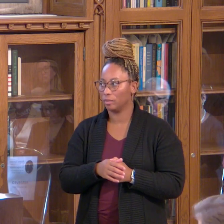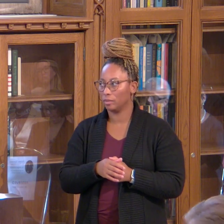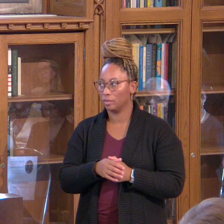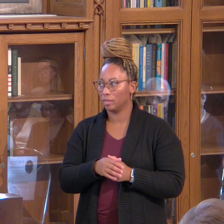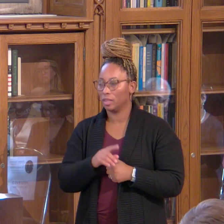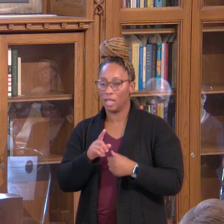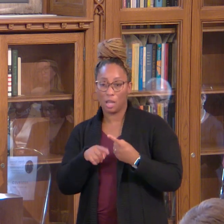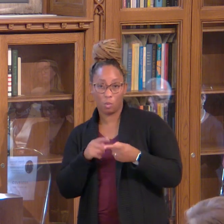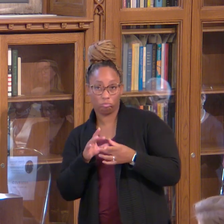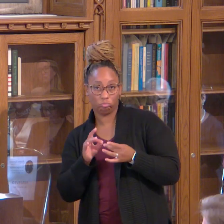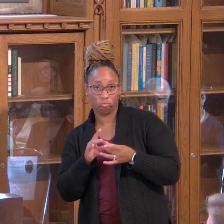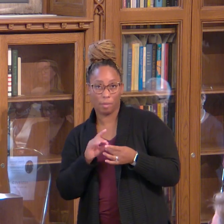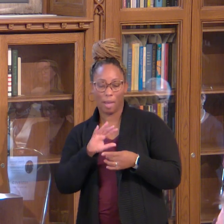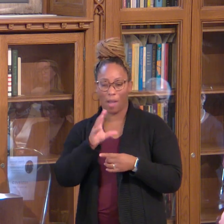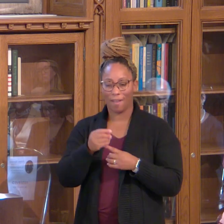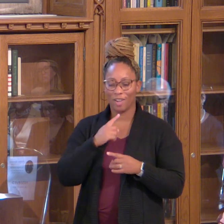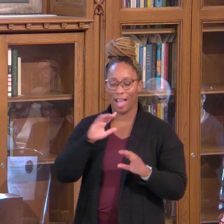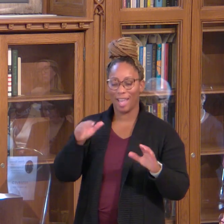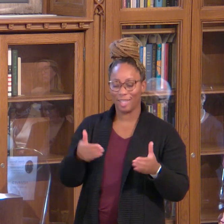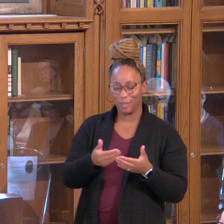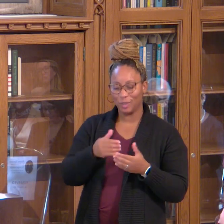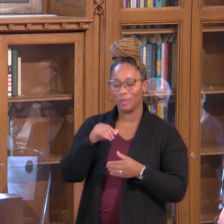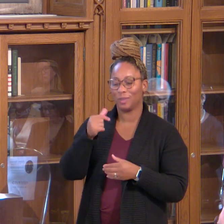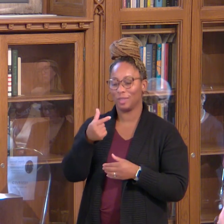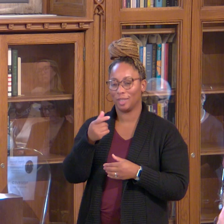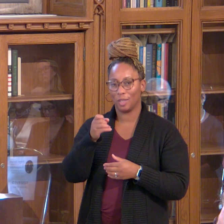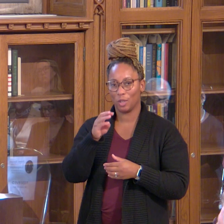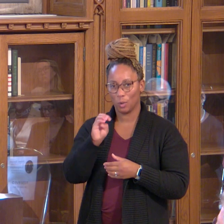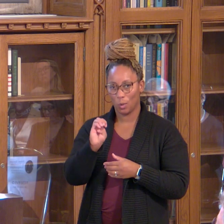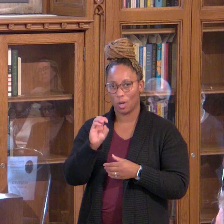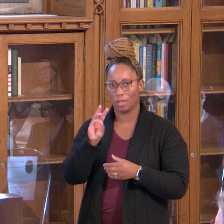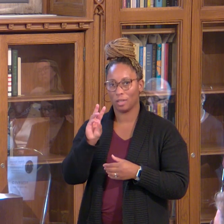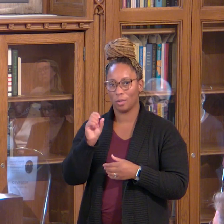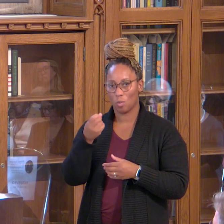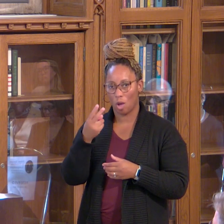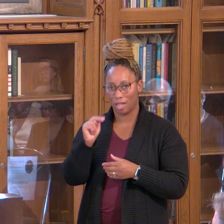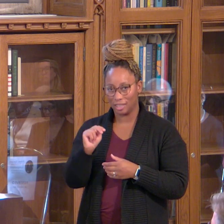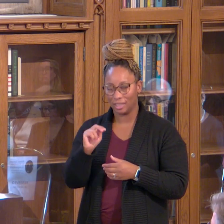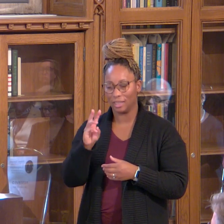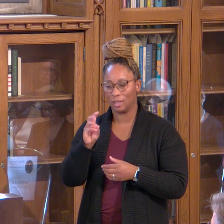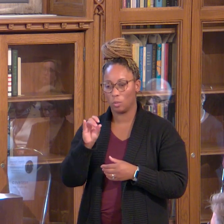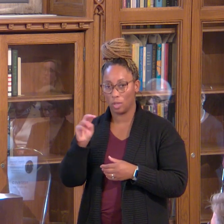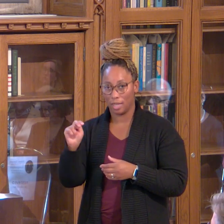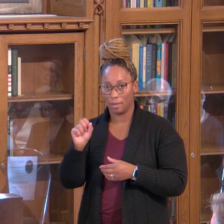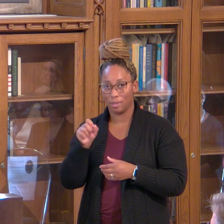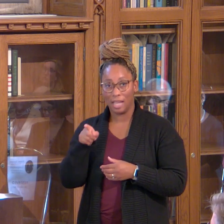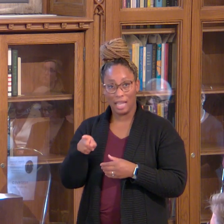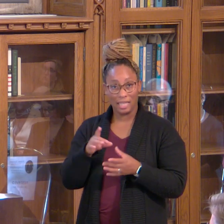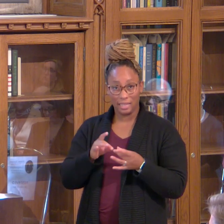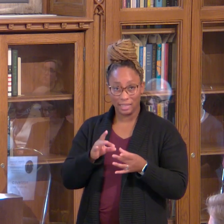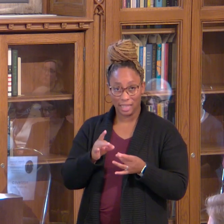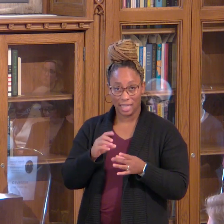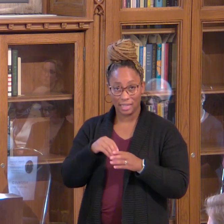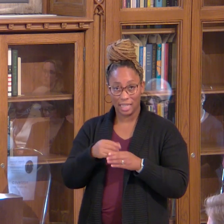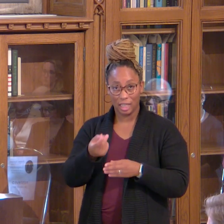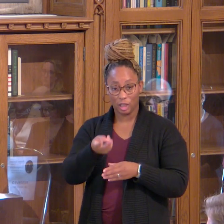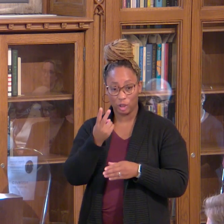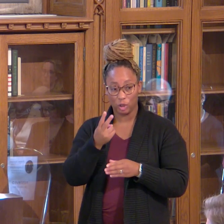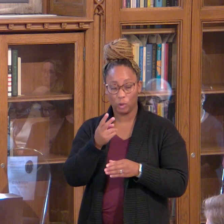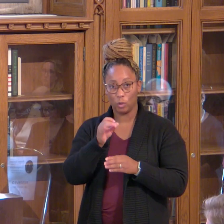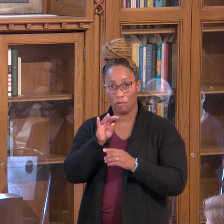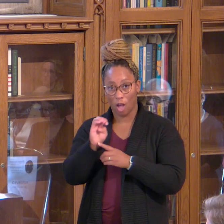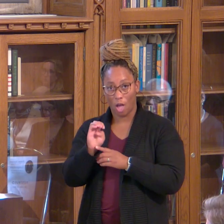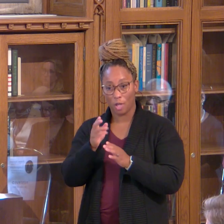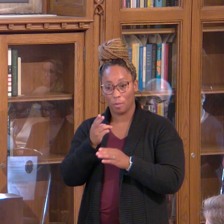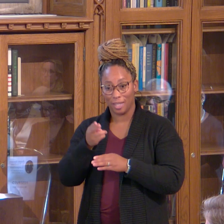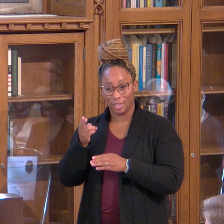about Africa I introduce George Washington Williams and this is what George Washington Williams says in his two volume history of the